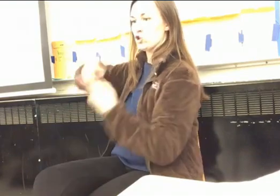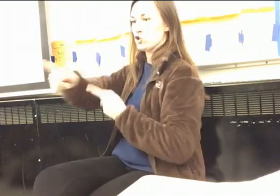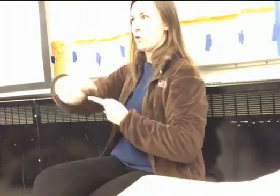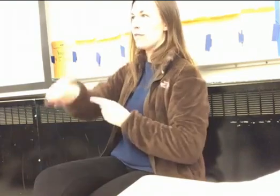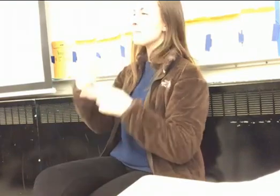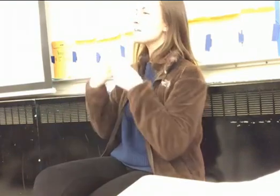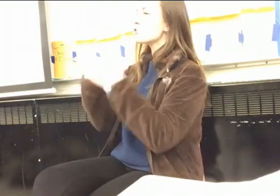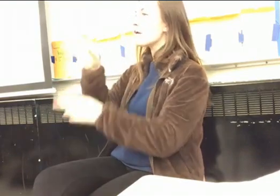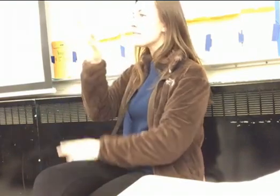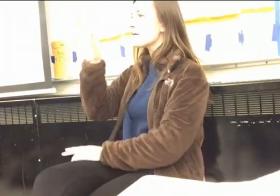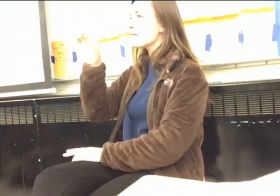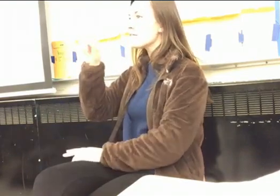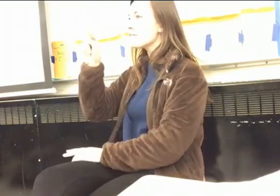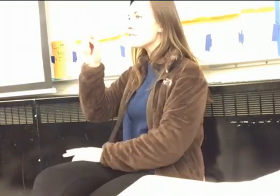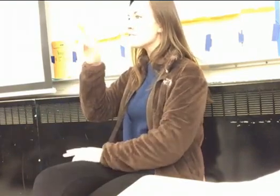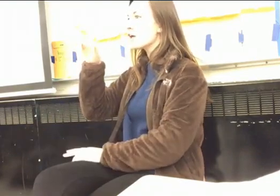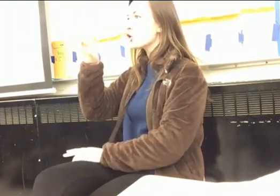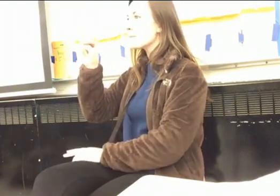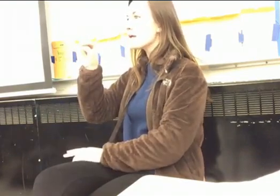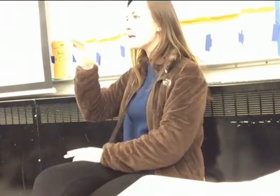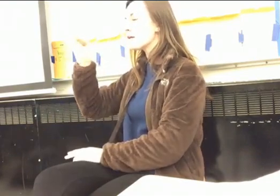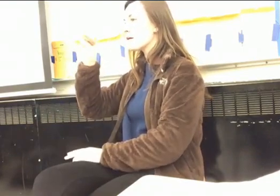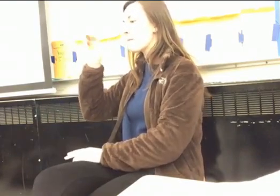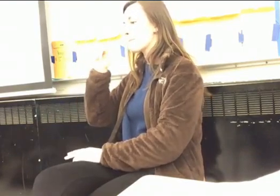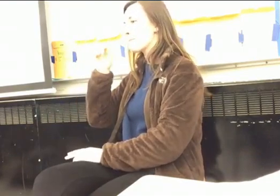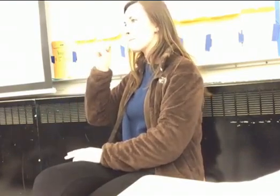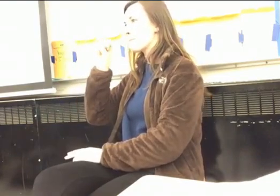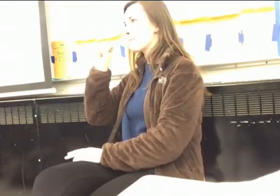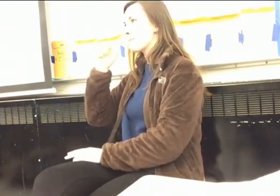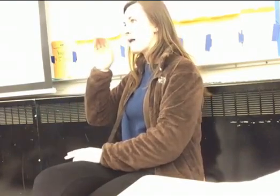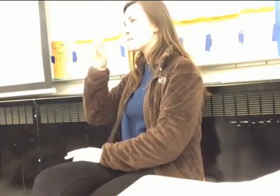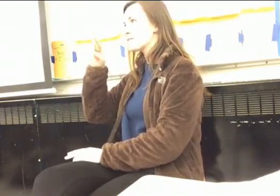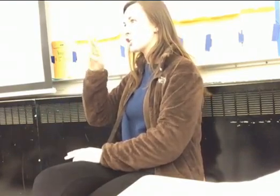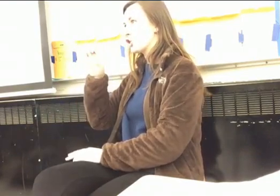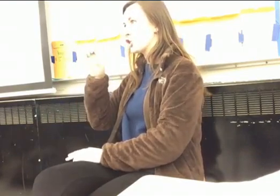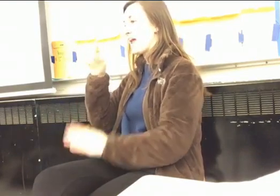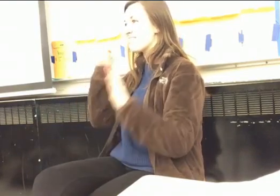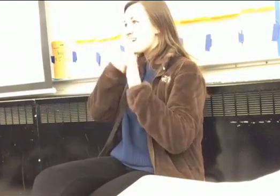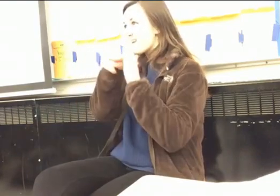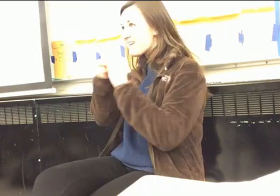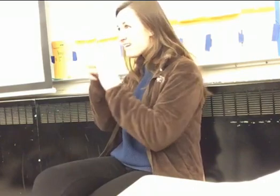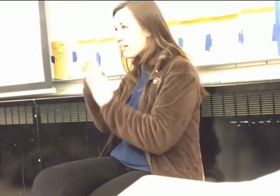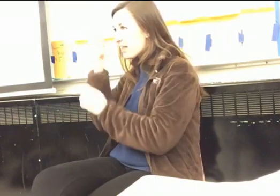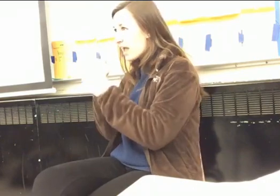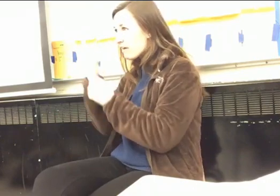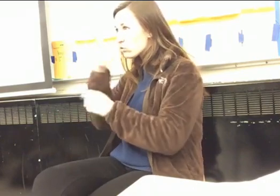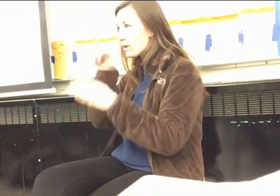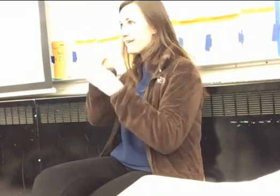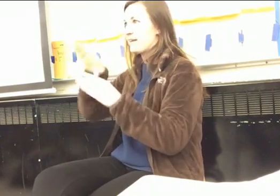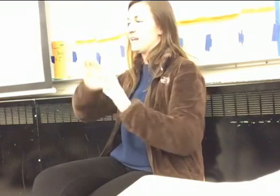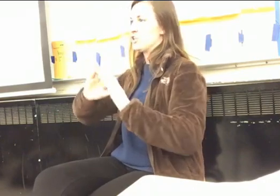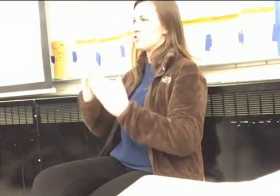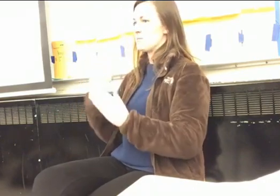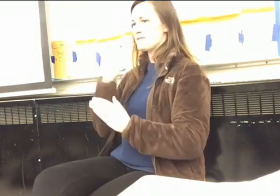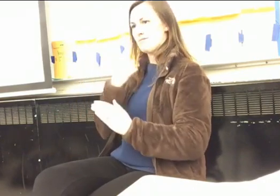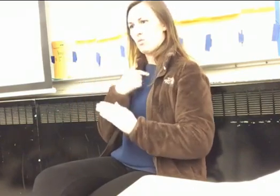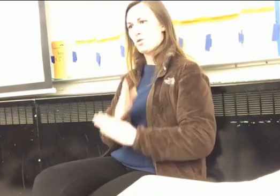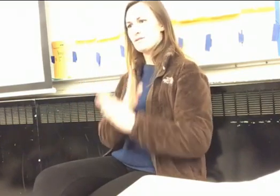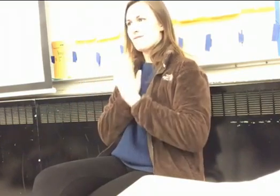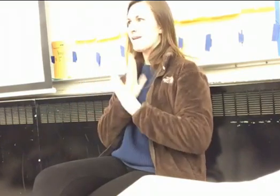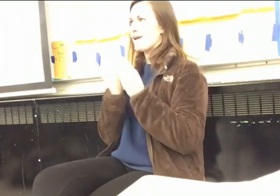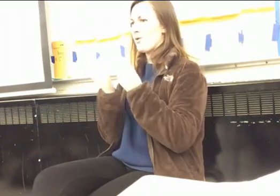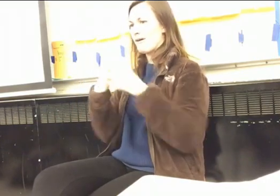the Federman Massacre. And they kill all of Federman's name. Now, they said that this was because they were defending their land. You weren't supposed to be there